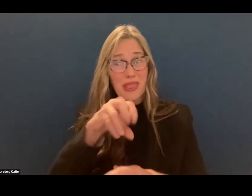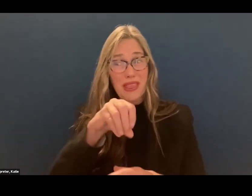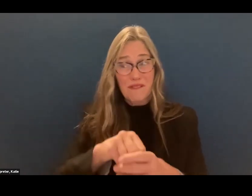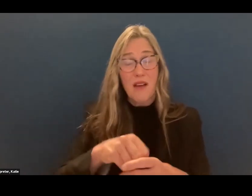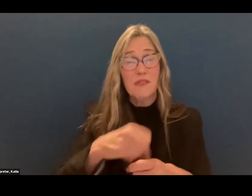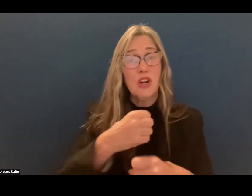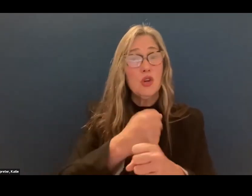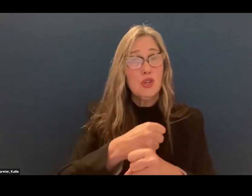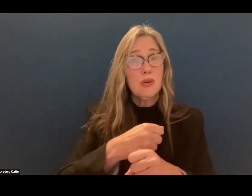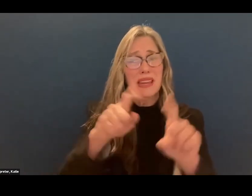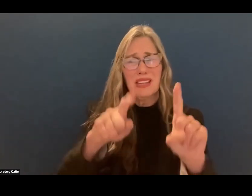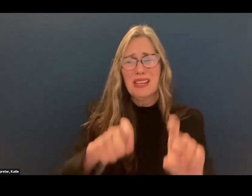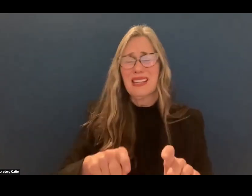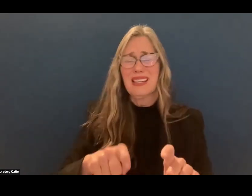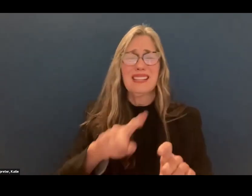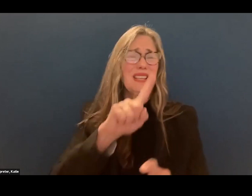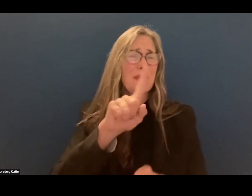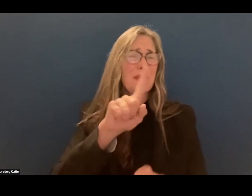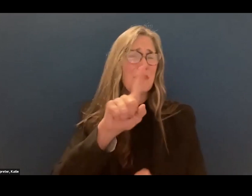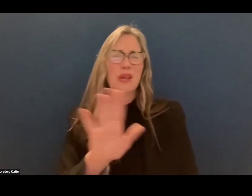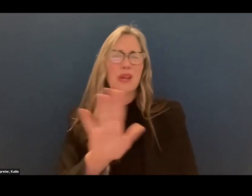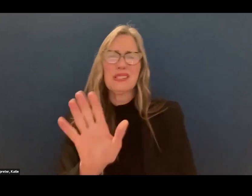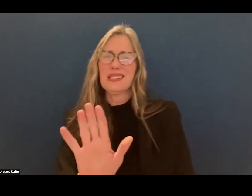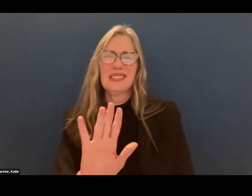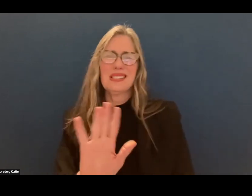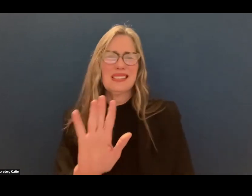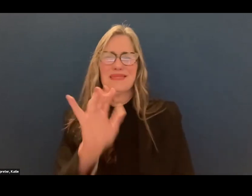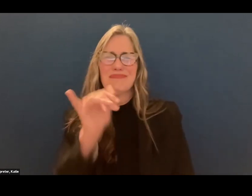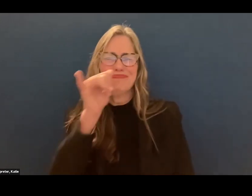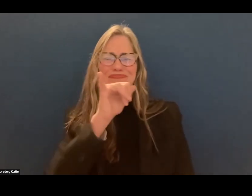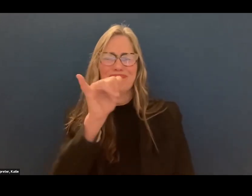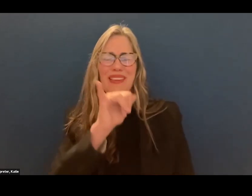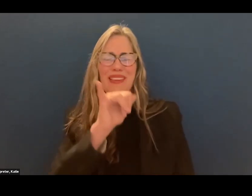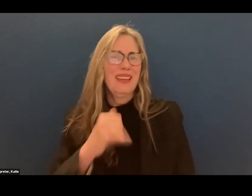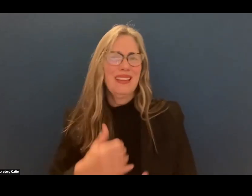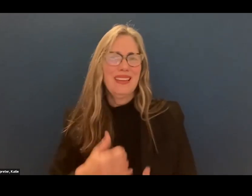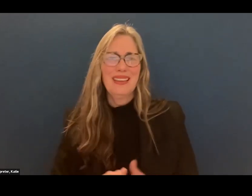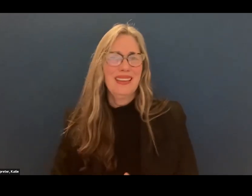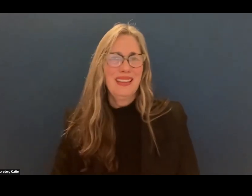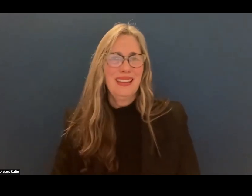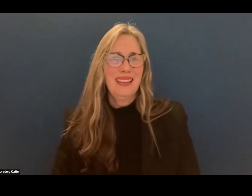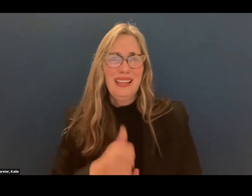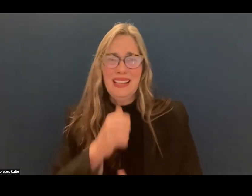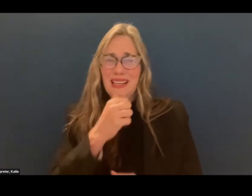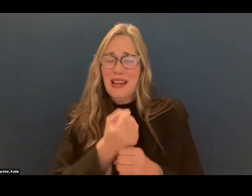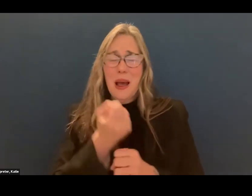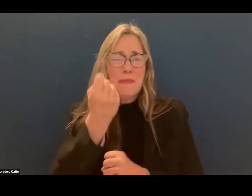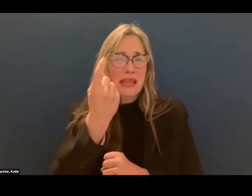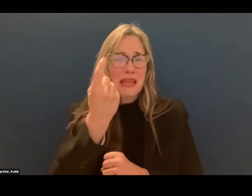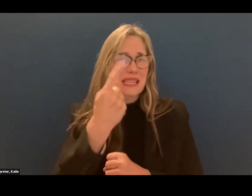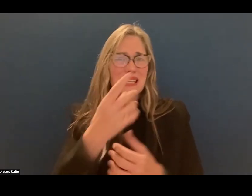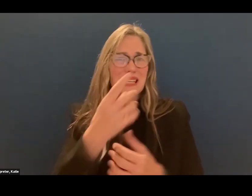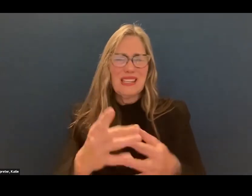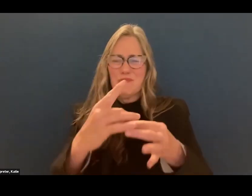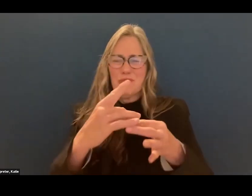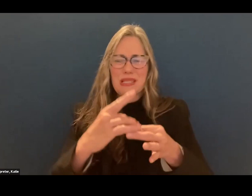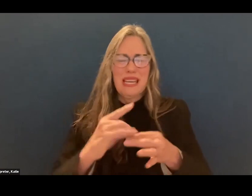Because some of those questions were not, it just didn't make sense. It was almost like a joke, right? It didn't pertain to